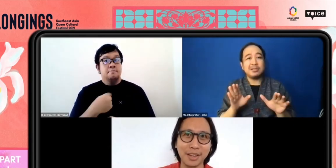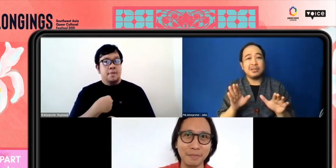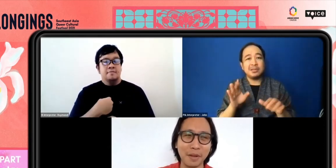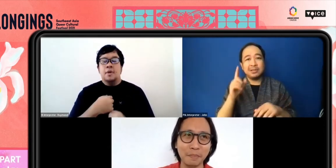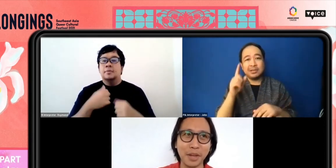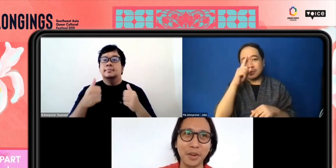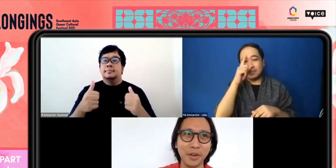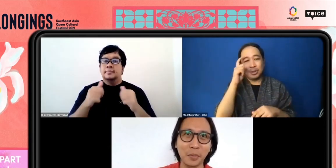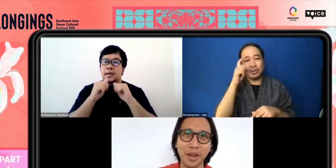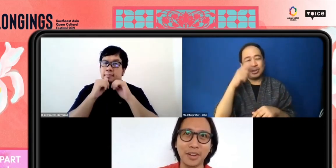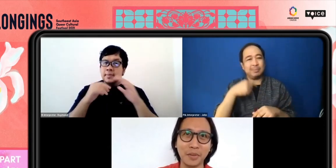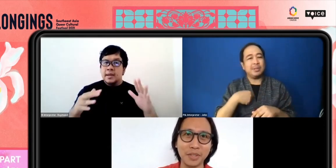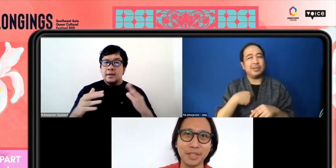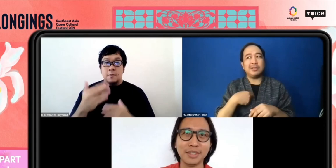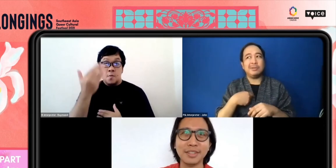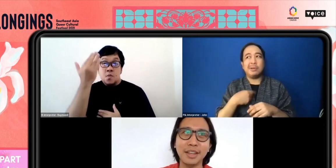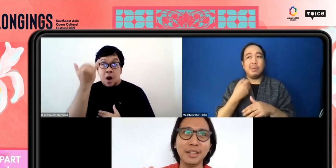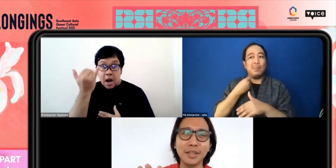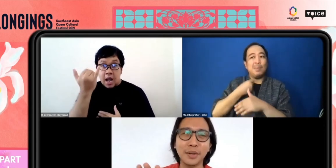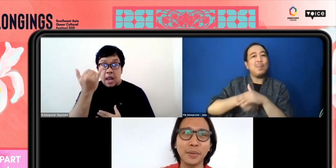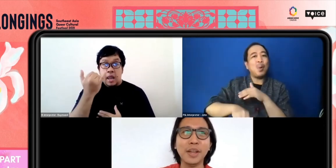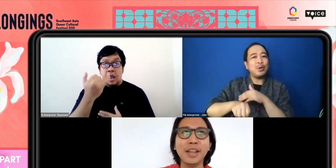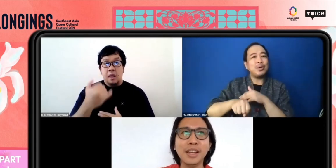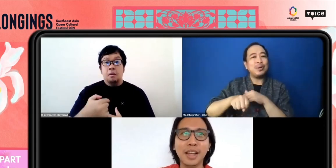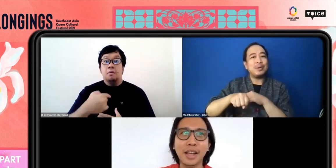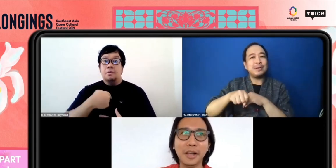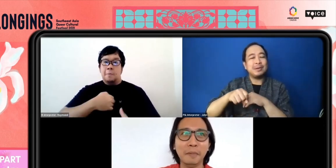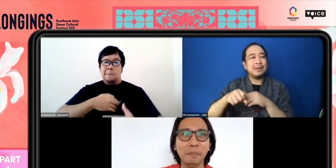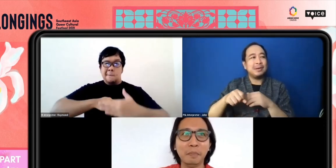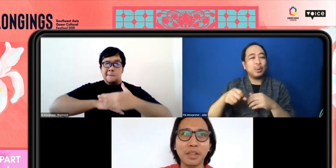I was born in a period where there was still